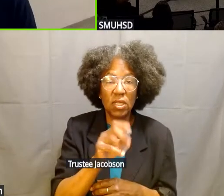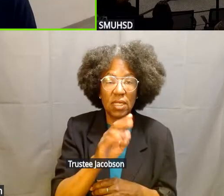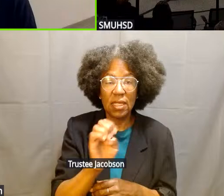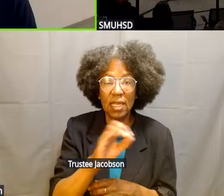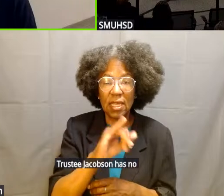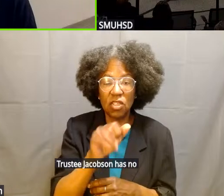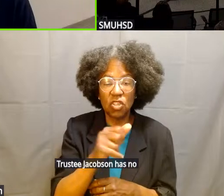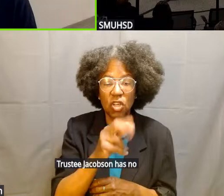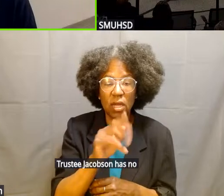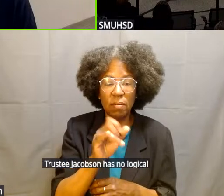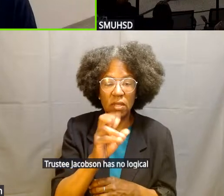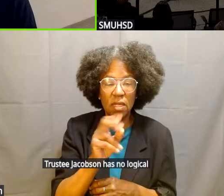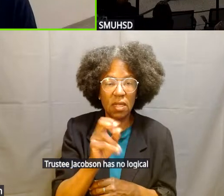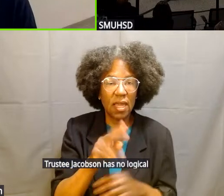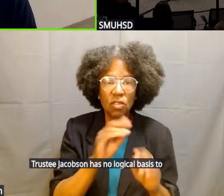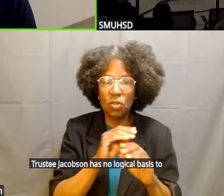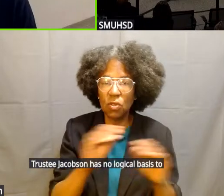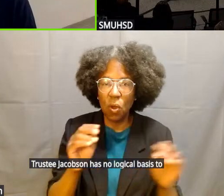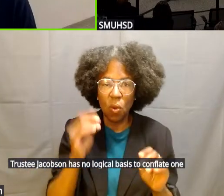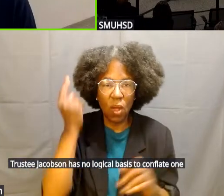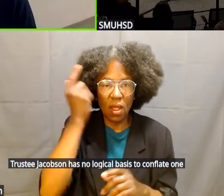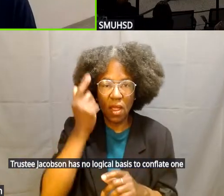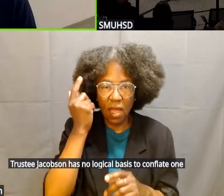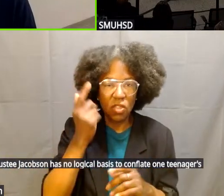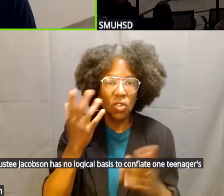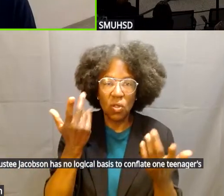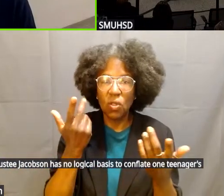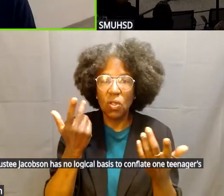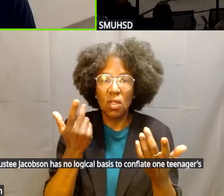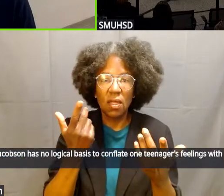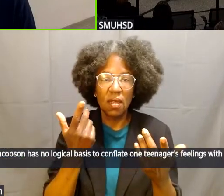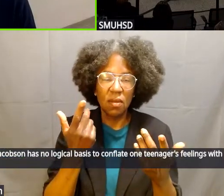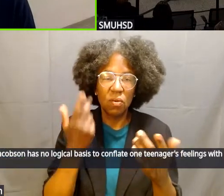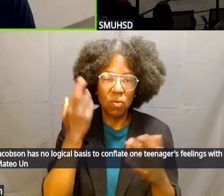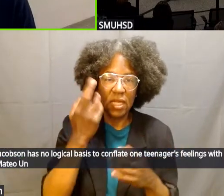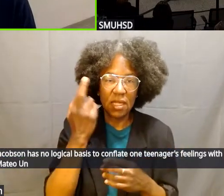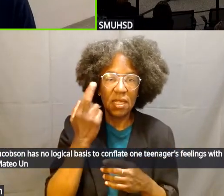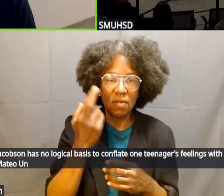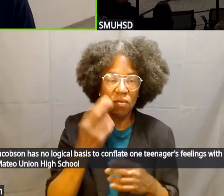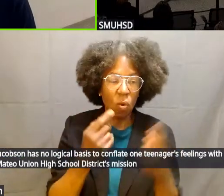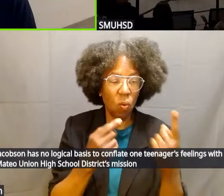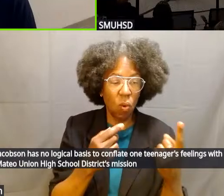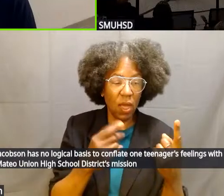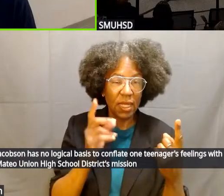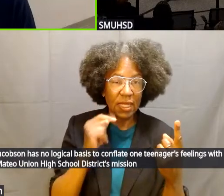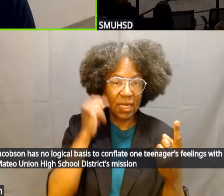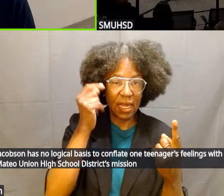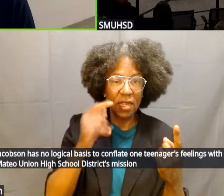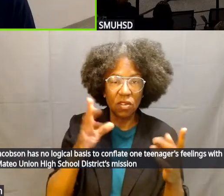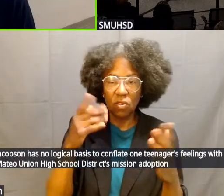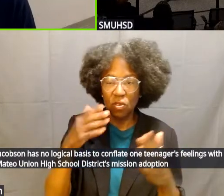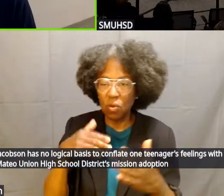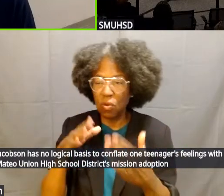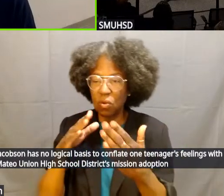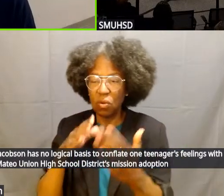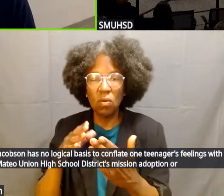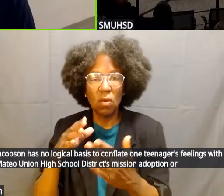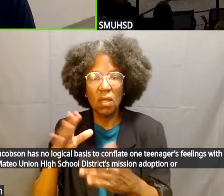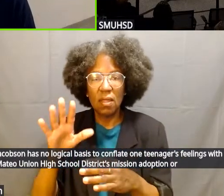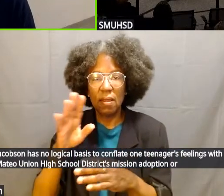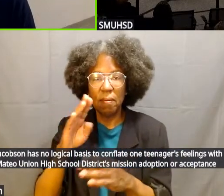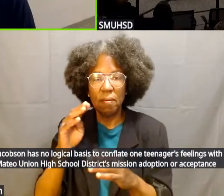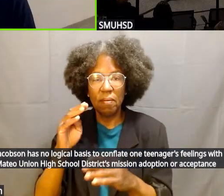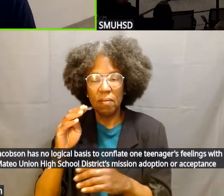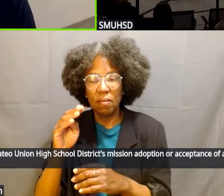logical basis to conflate one teenager's feelings with the San Mateo Union High School District's mission, adoption, or acceptance of a